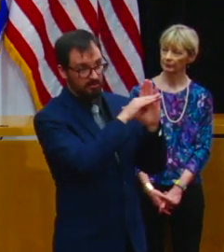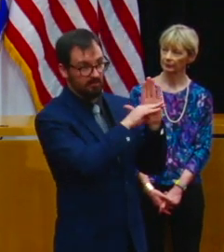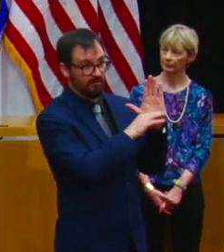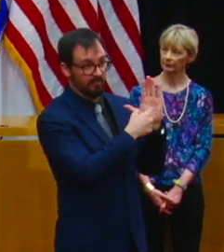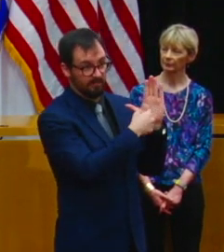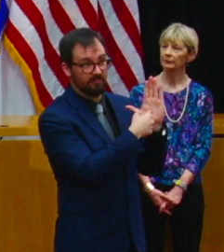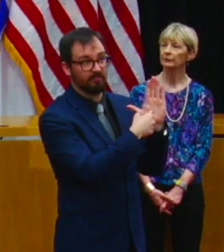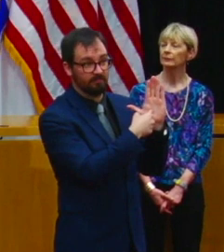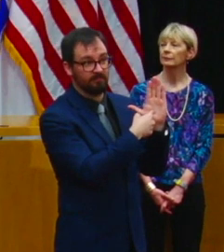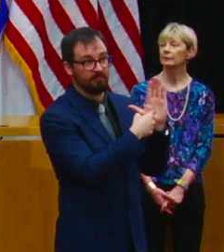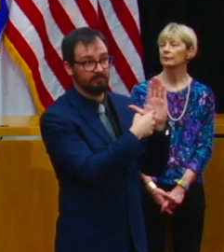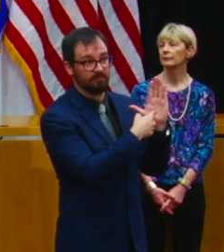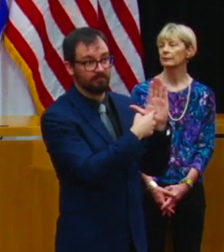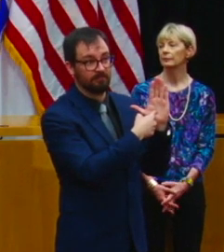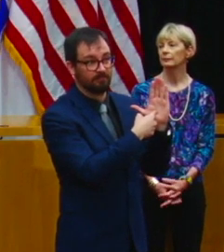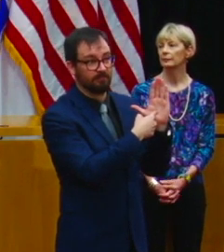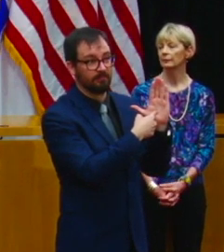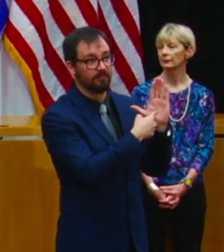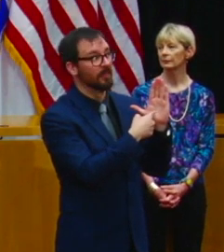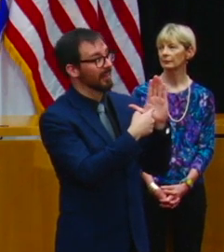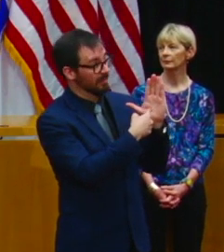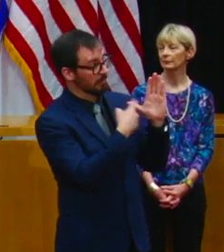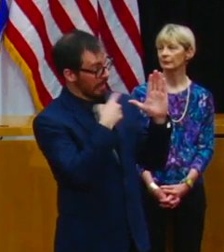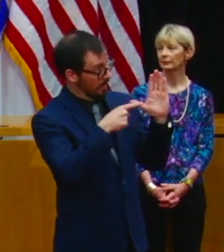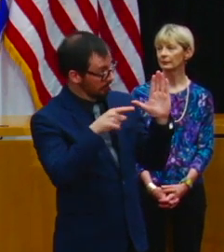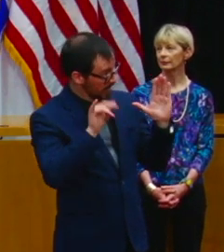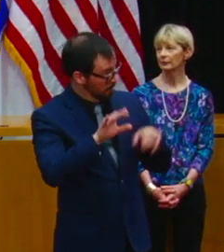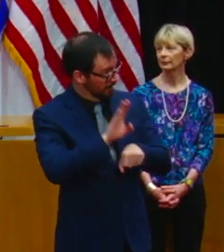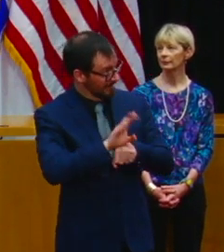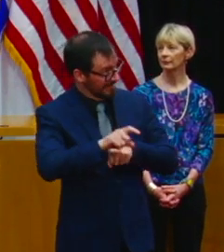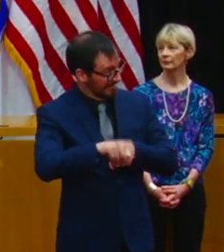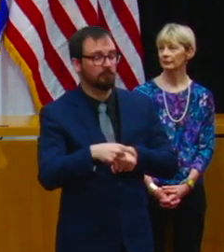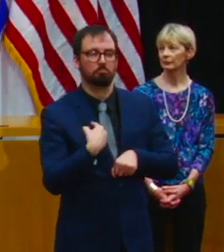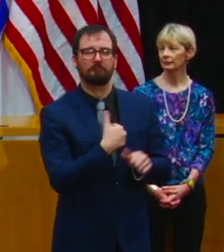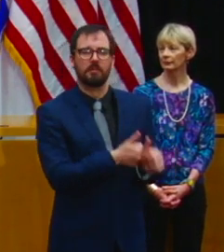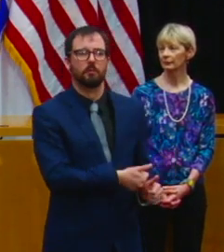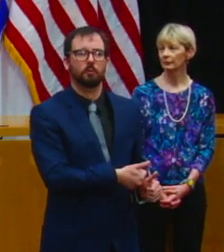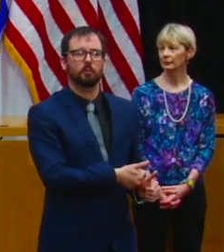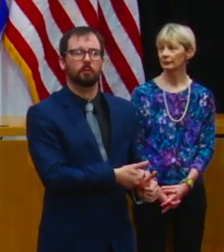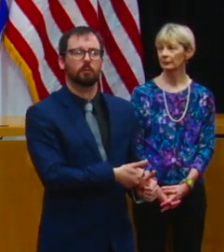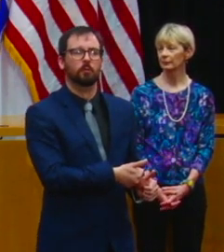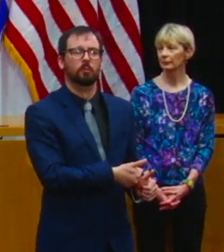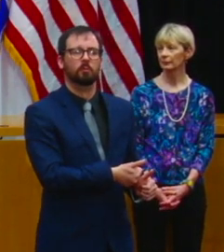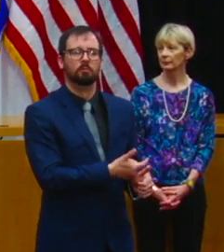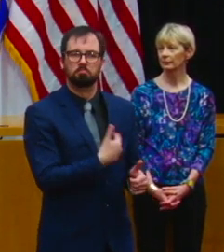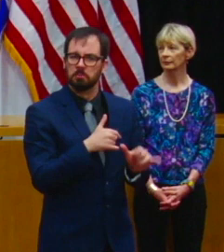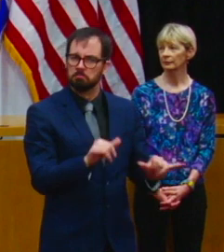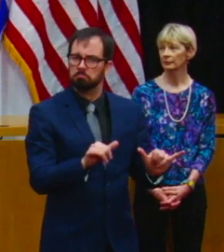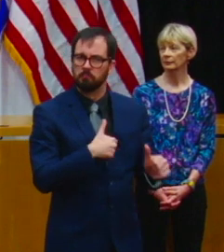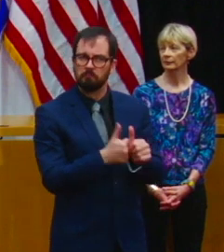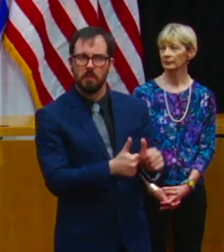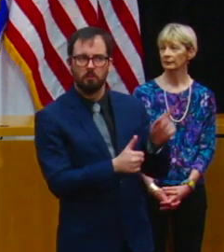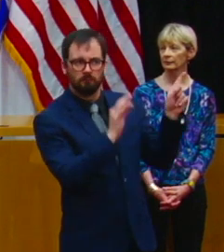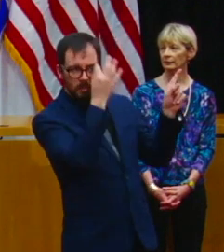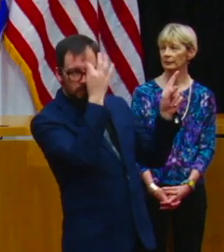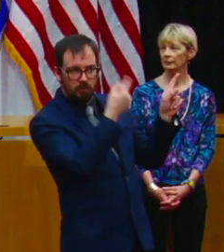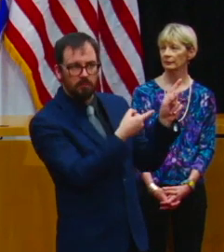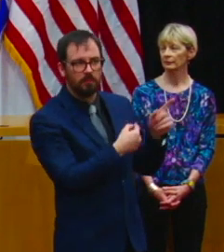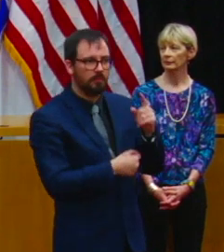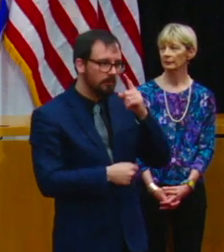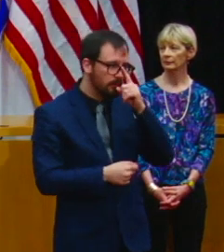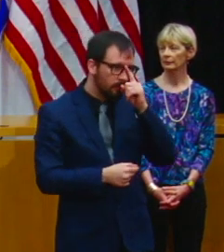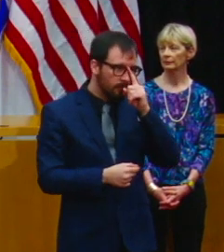essential, it's essential. You can't take it off, okay? Except with limited exceptions.